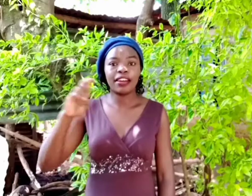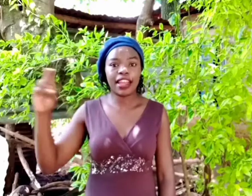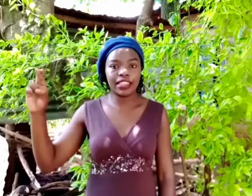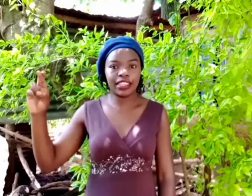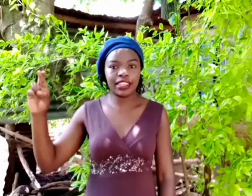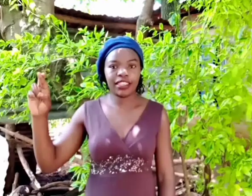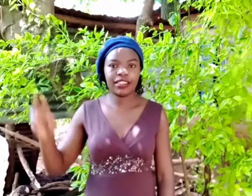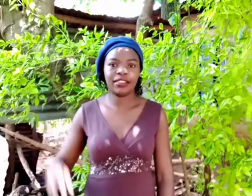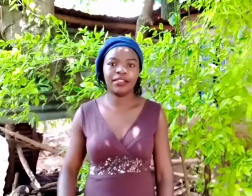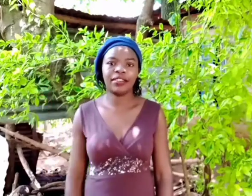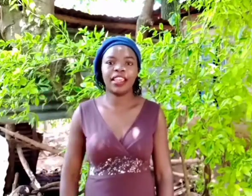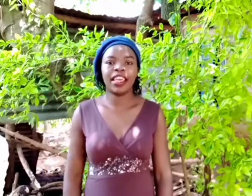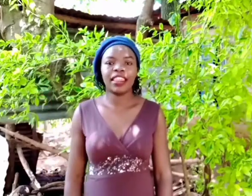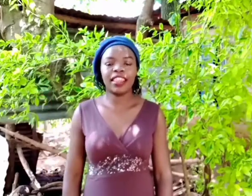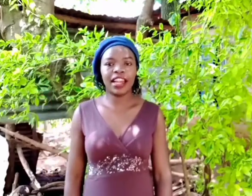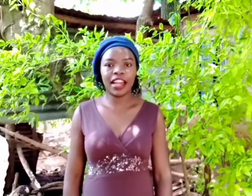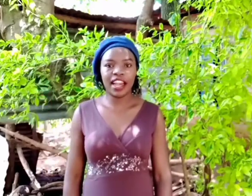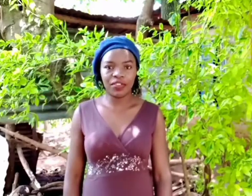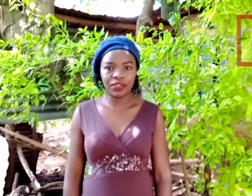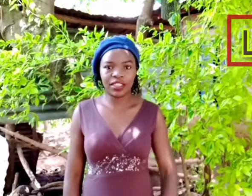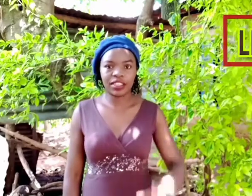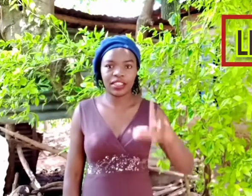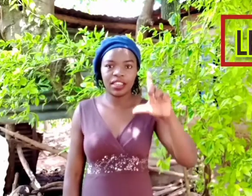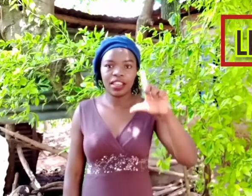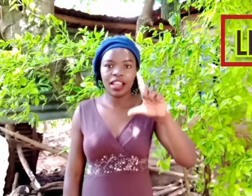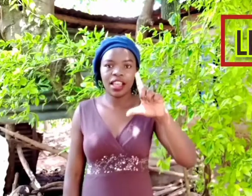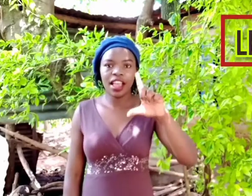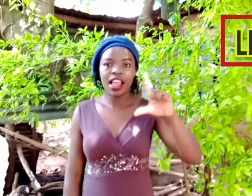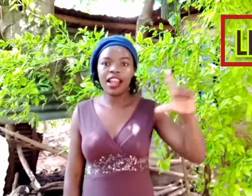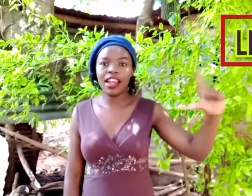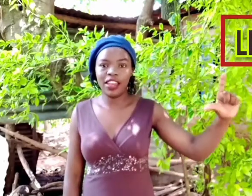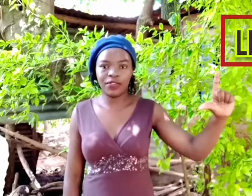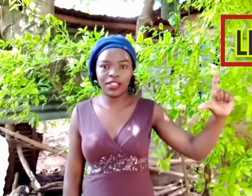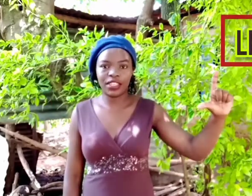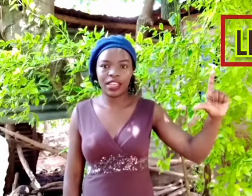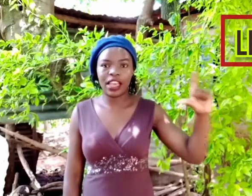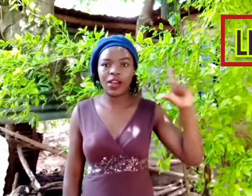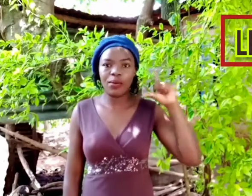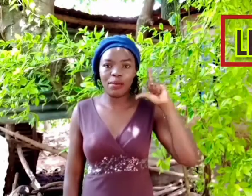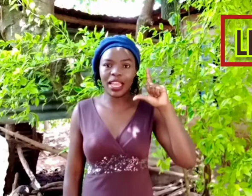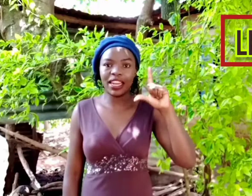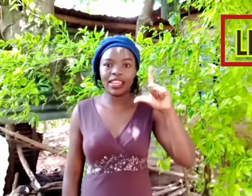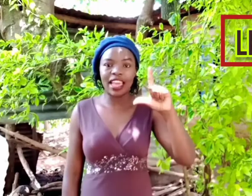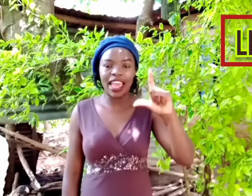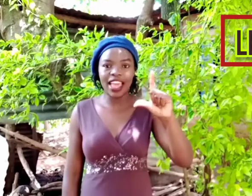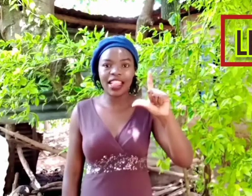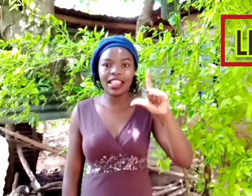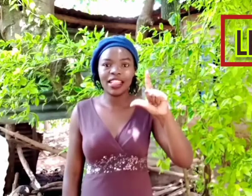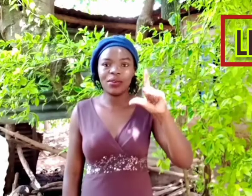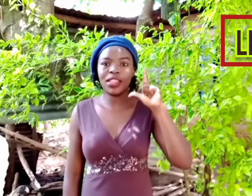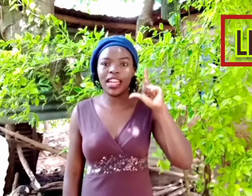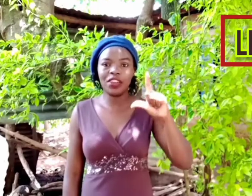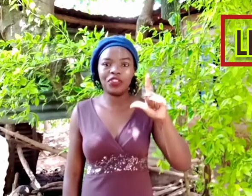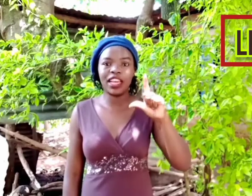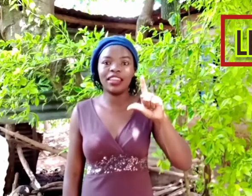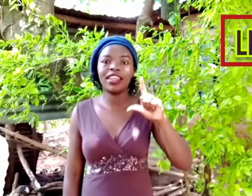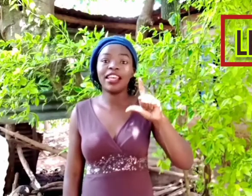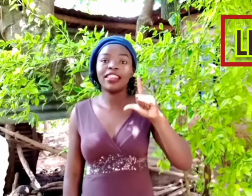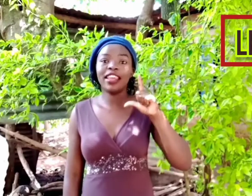Right. Then left. Left. We make letter L with the left hand, then